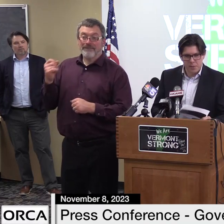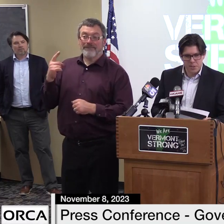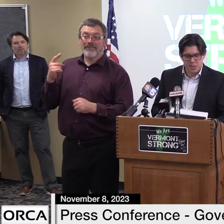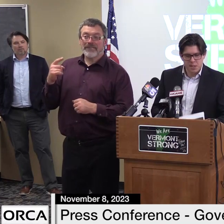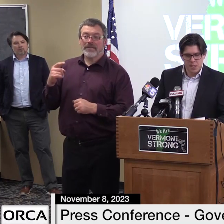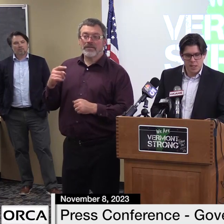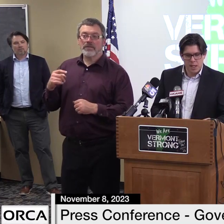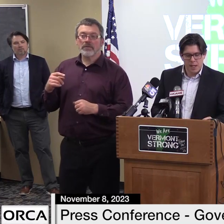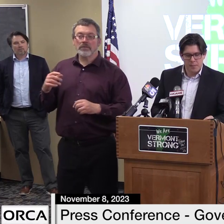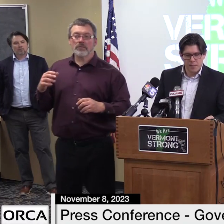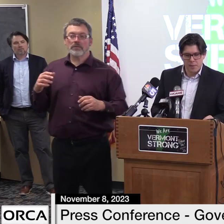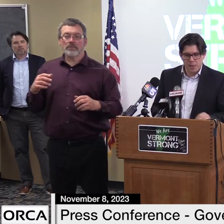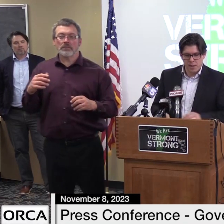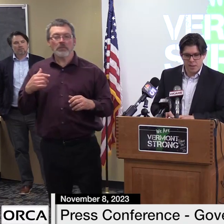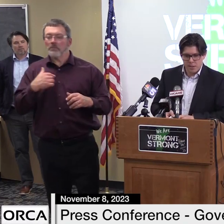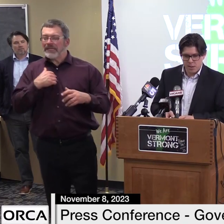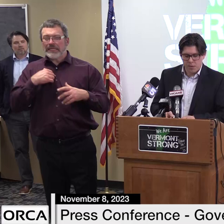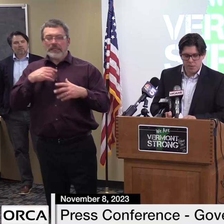square numbers,